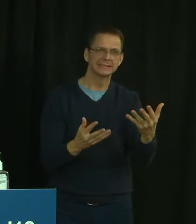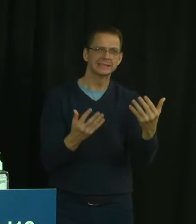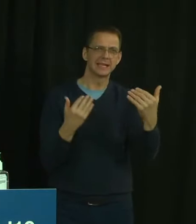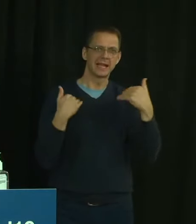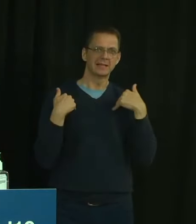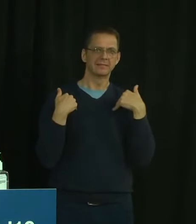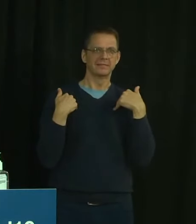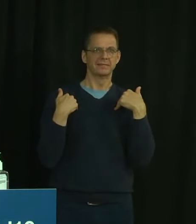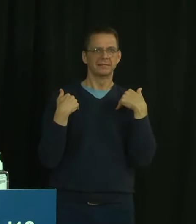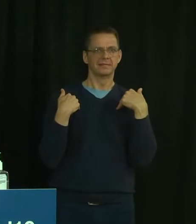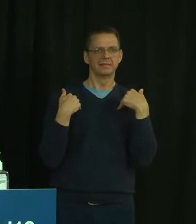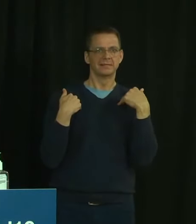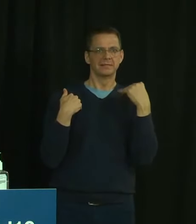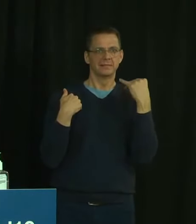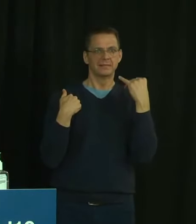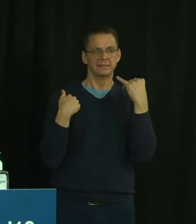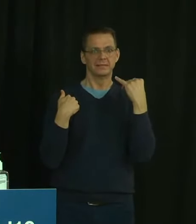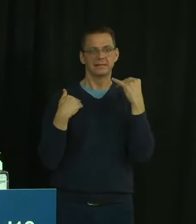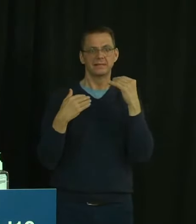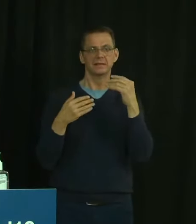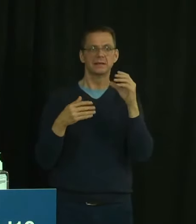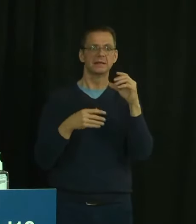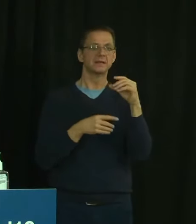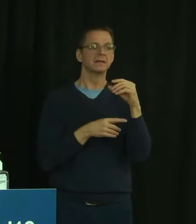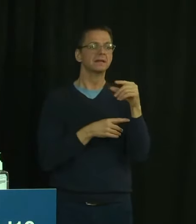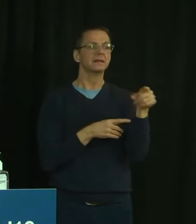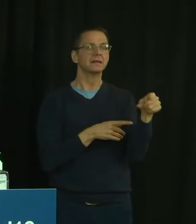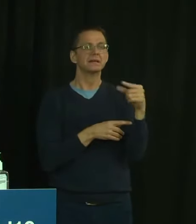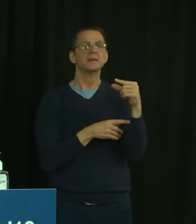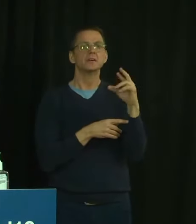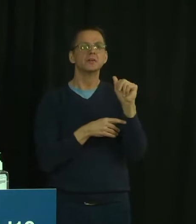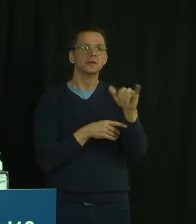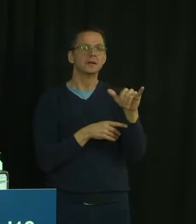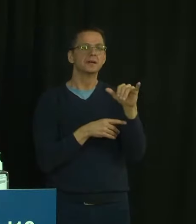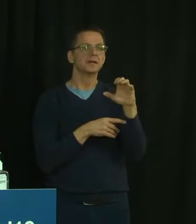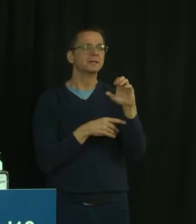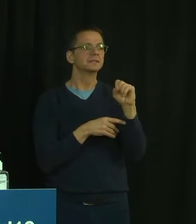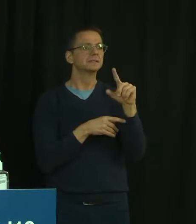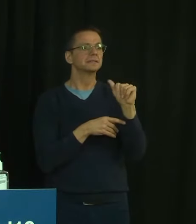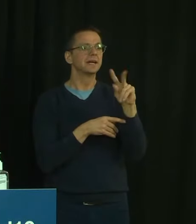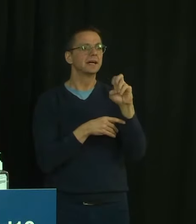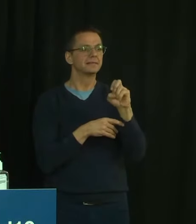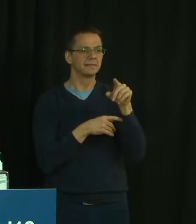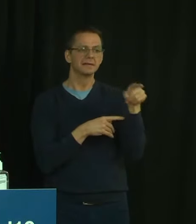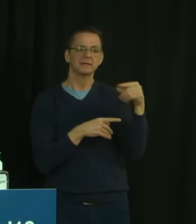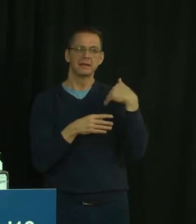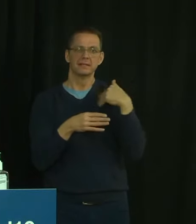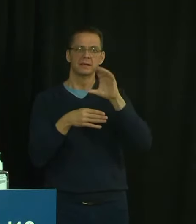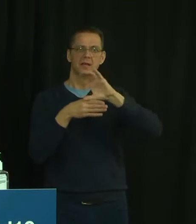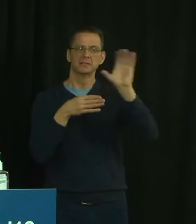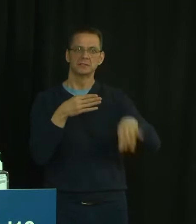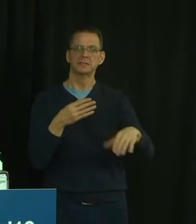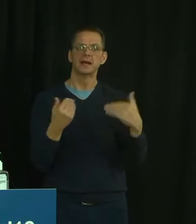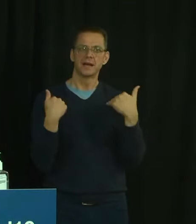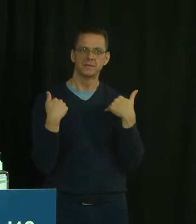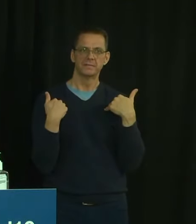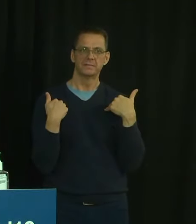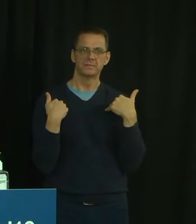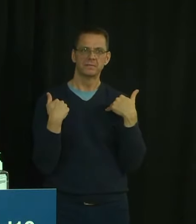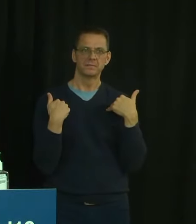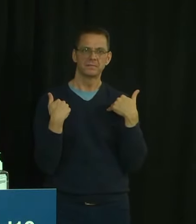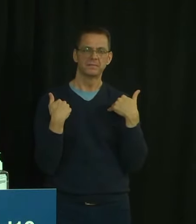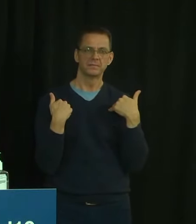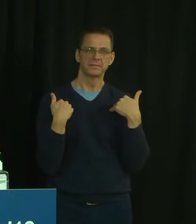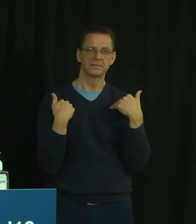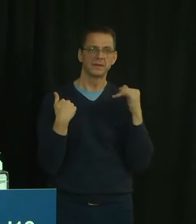set the policy, and then law enforcement actions really are dealt with by